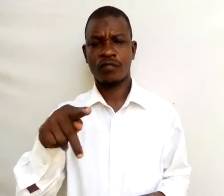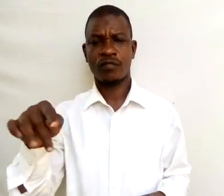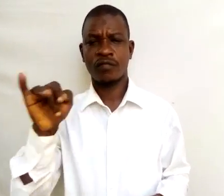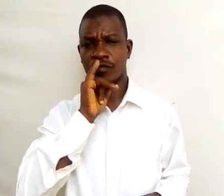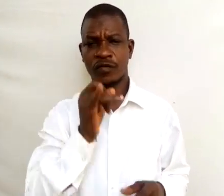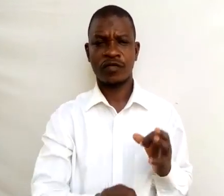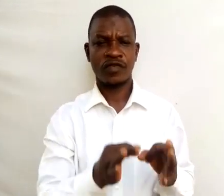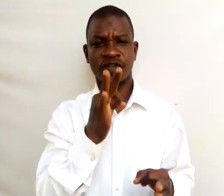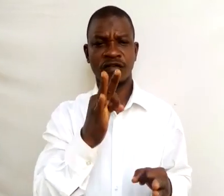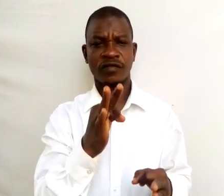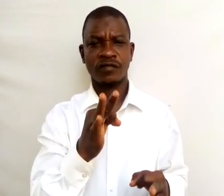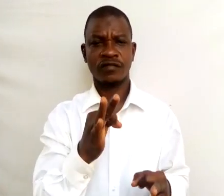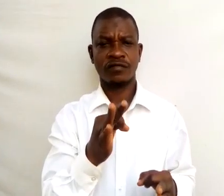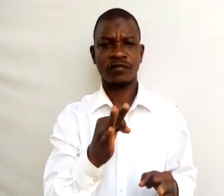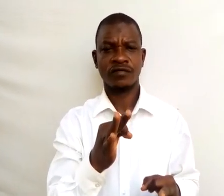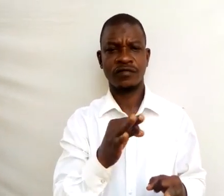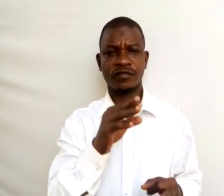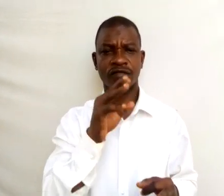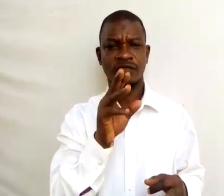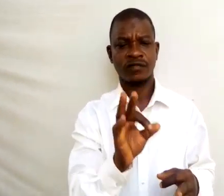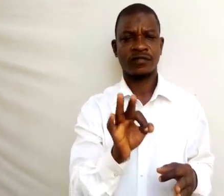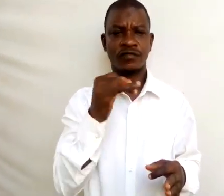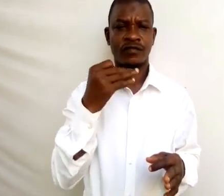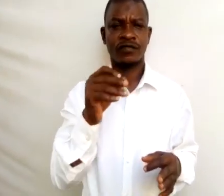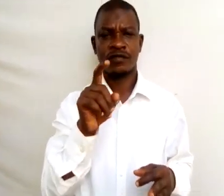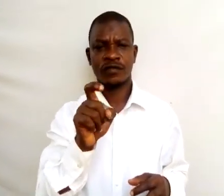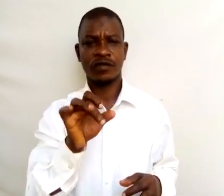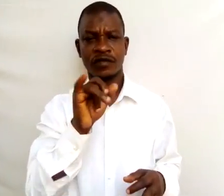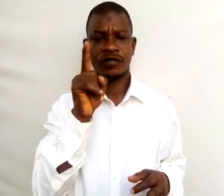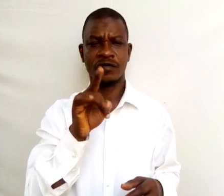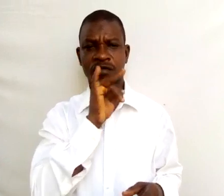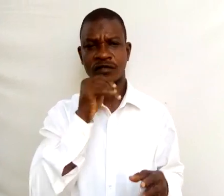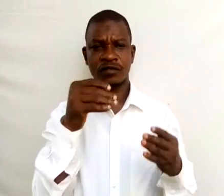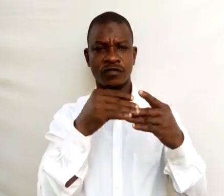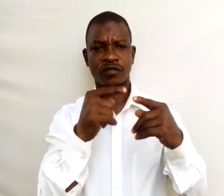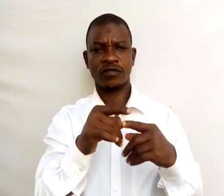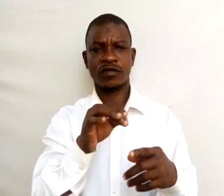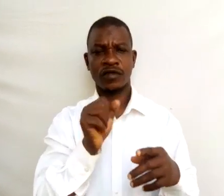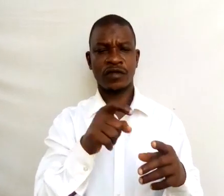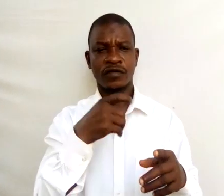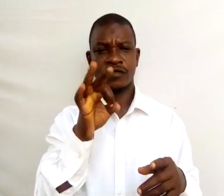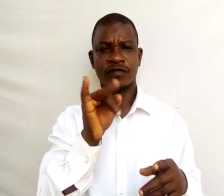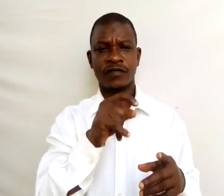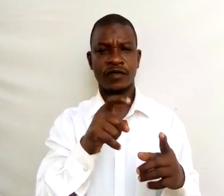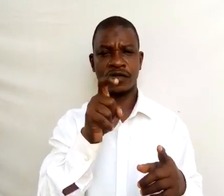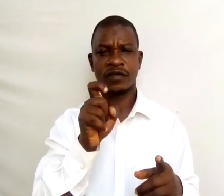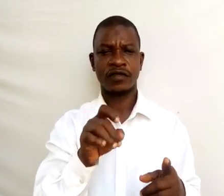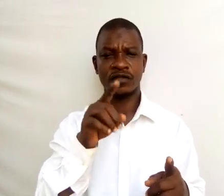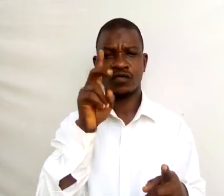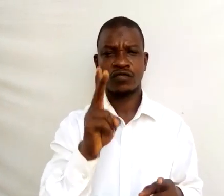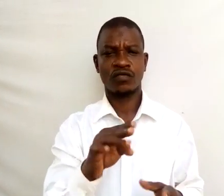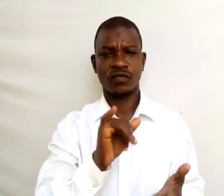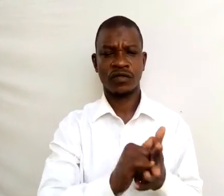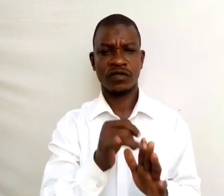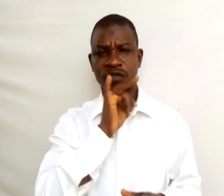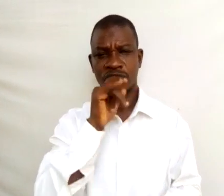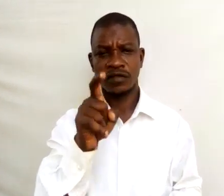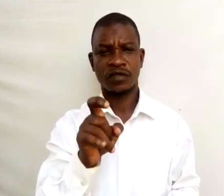if F of X1 is equal to F of X2. That is, X1 is equal to